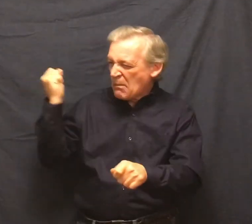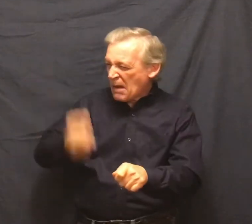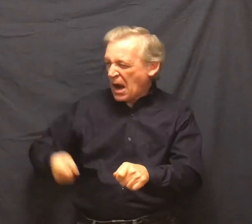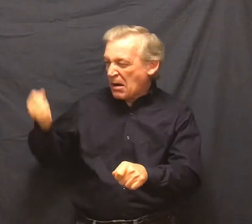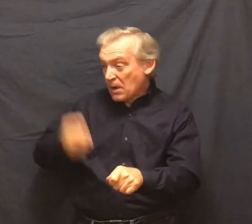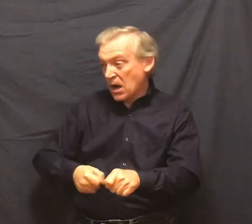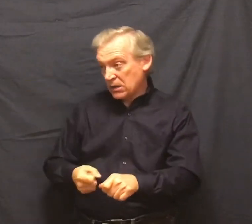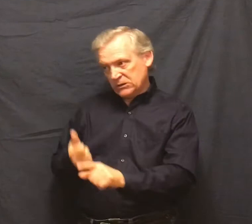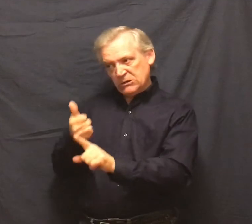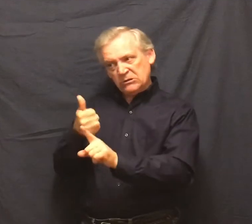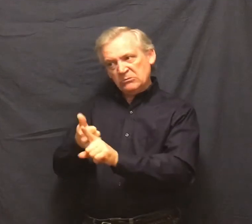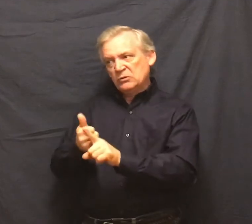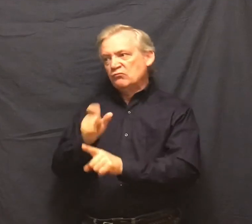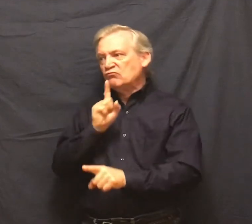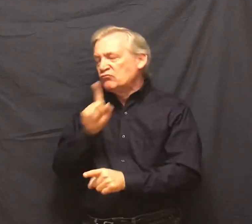ate."